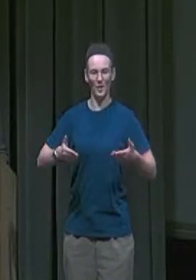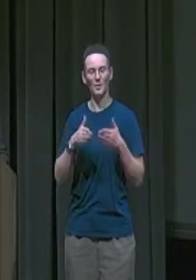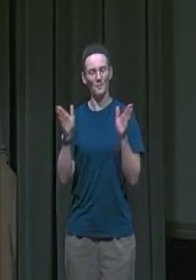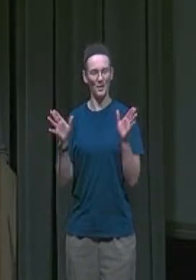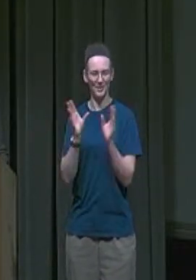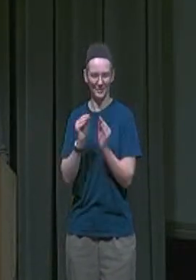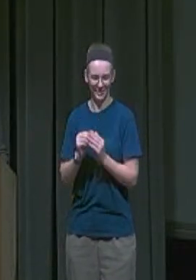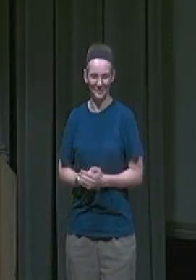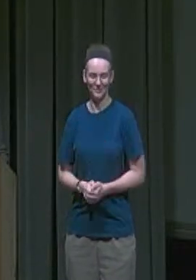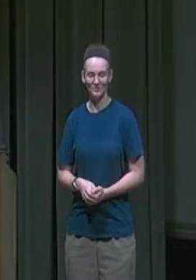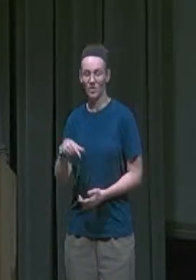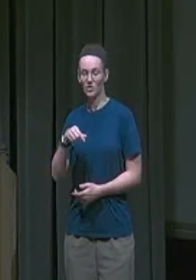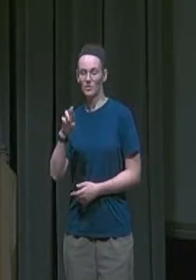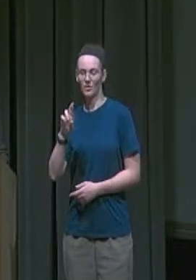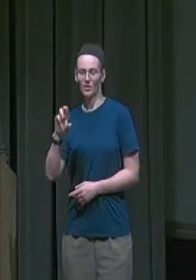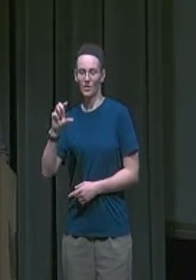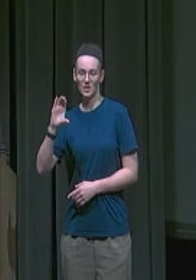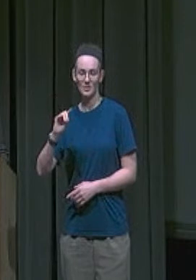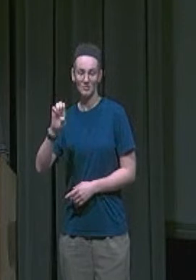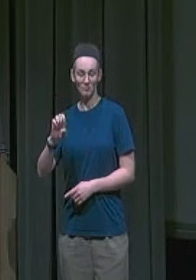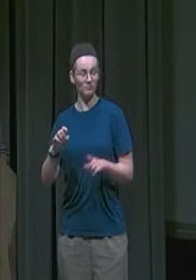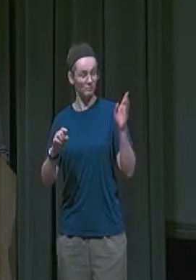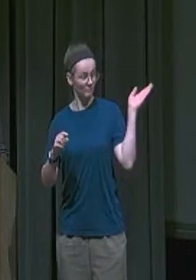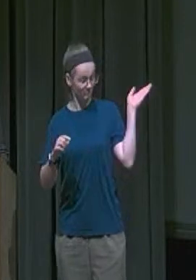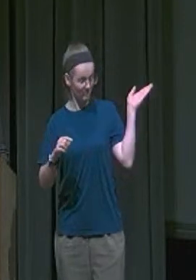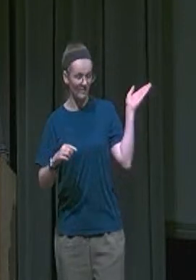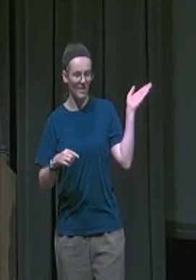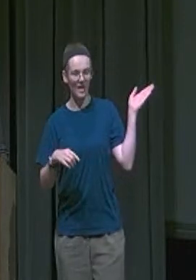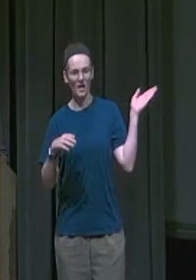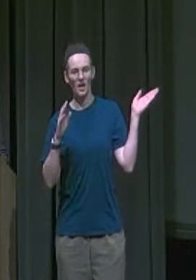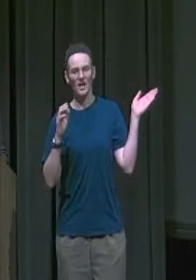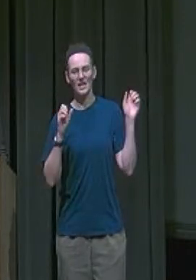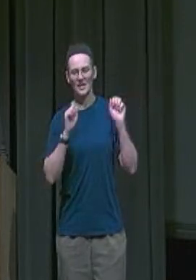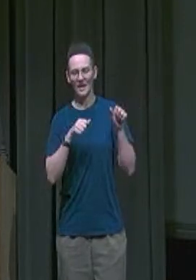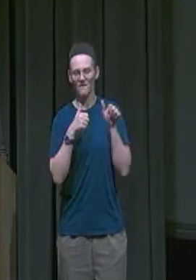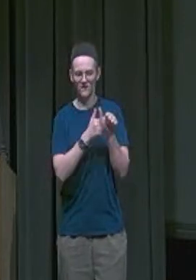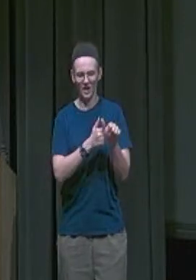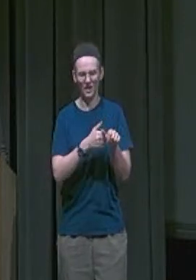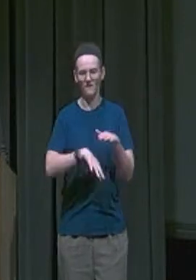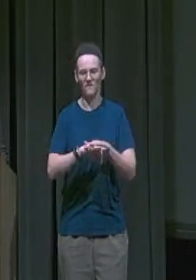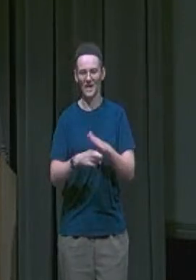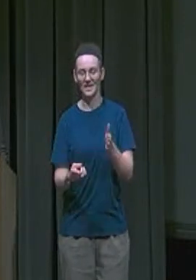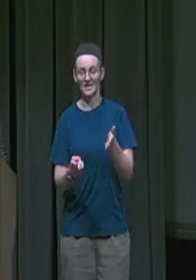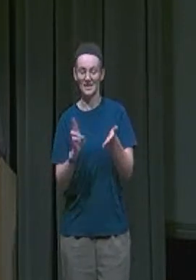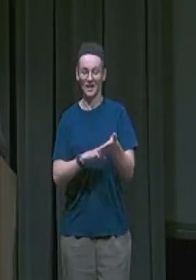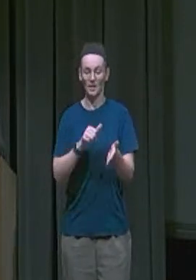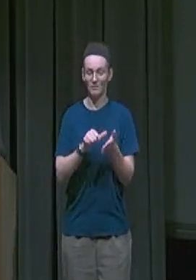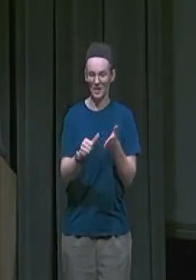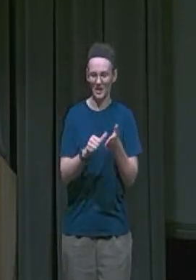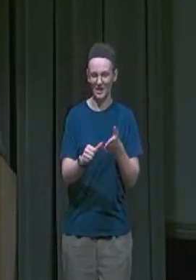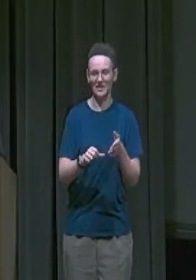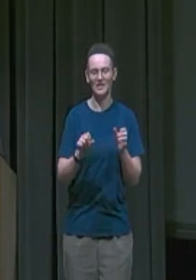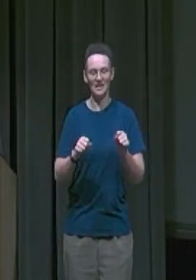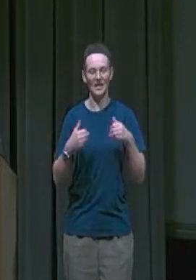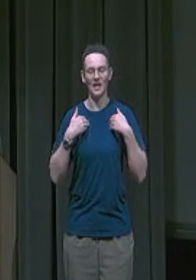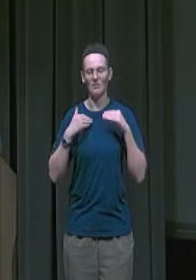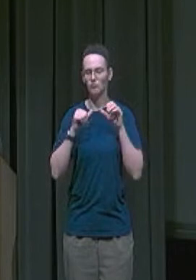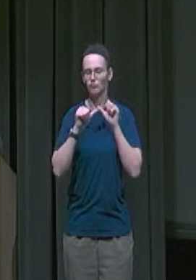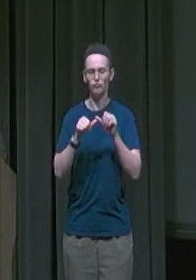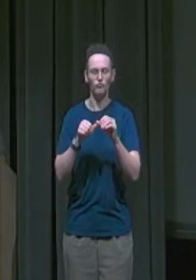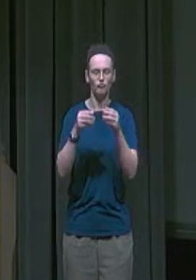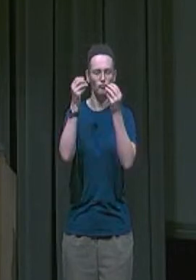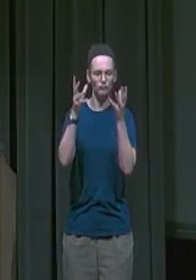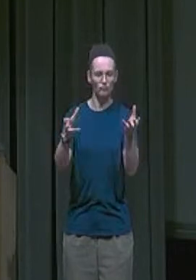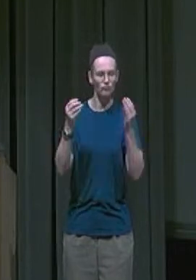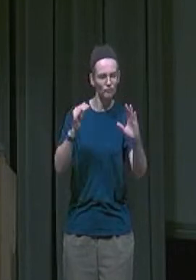see behind us, this will take you to a sign-up page where you can get continuing emails,